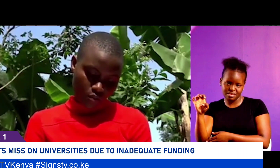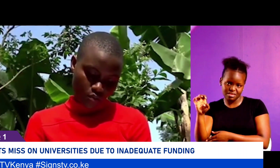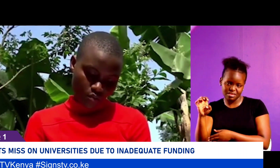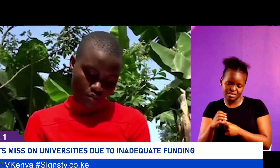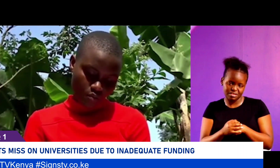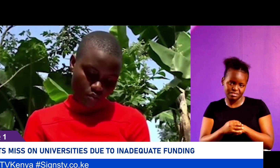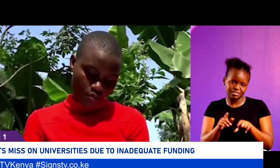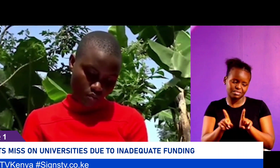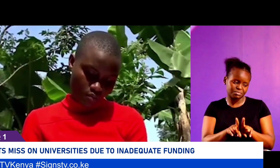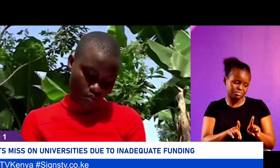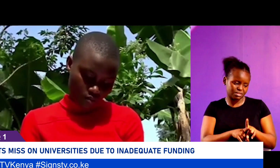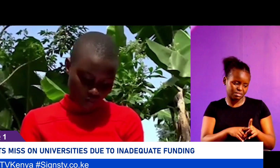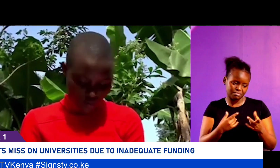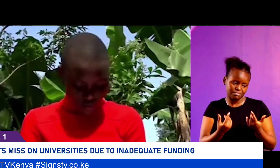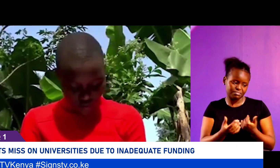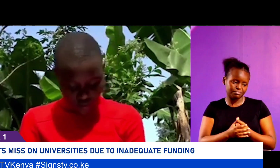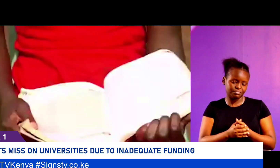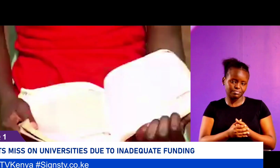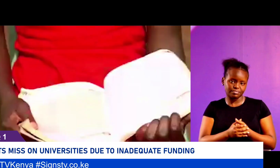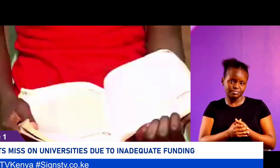akamkubalia akiendelea na masomo.